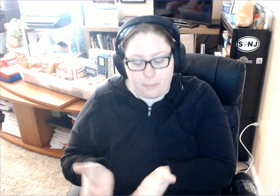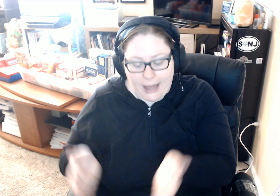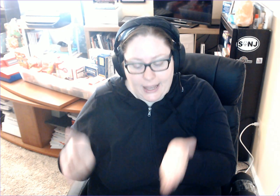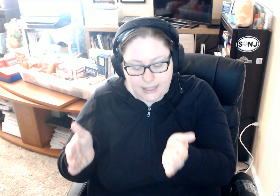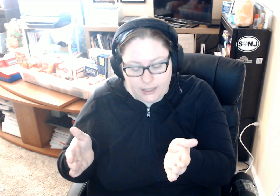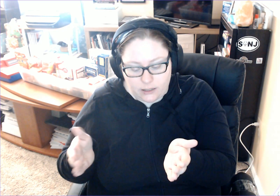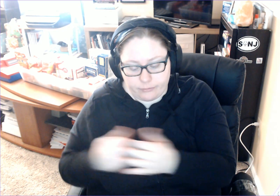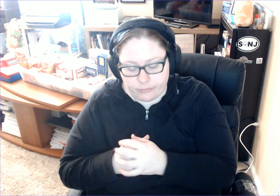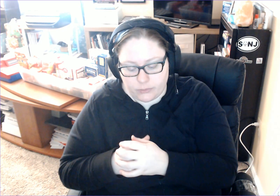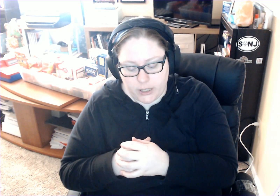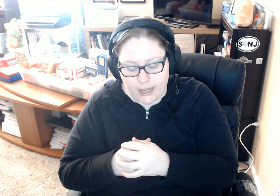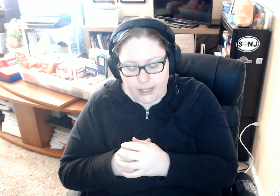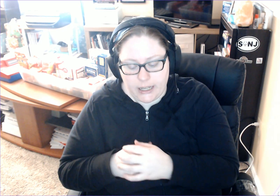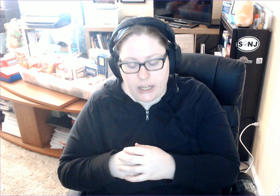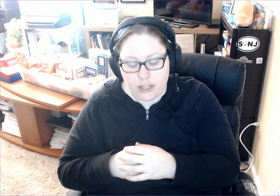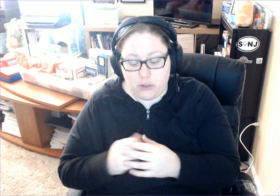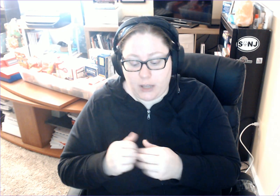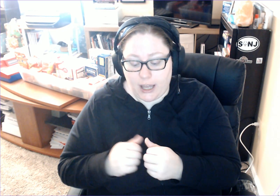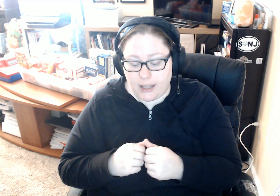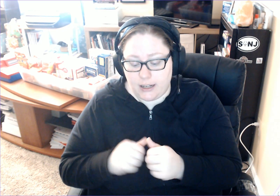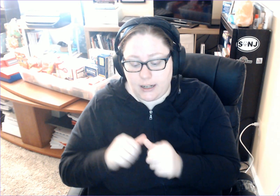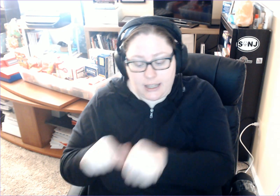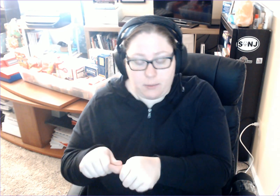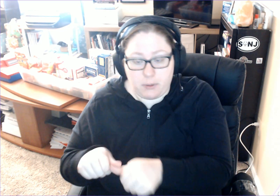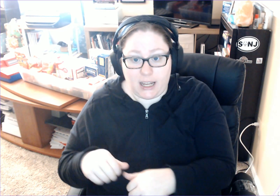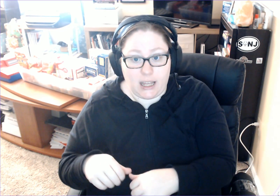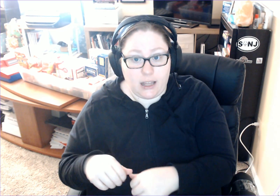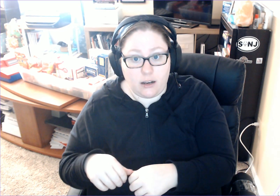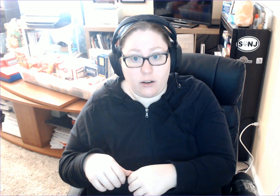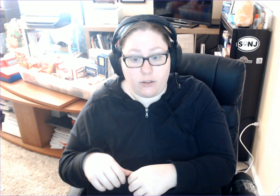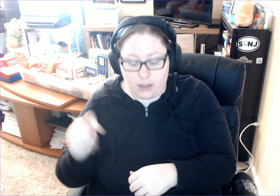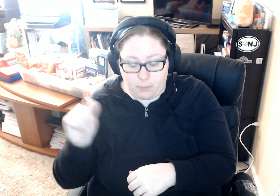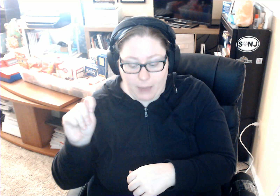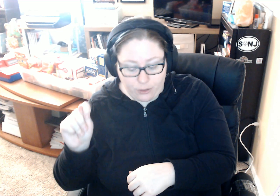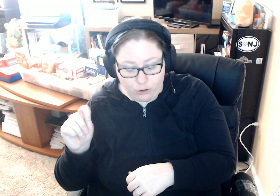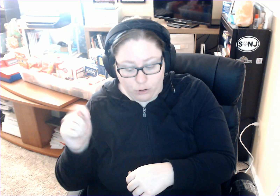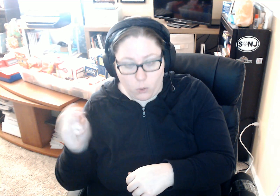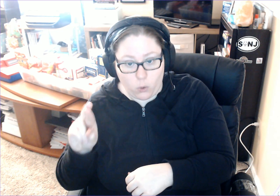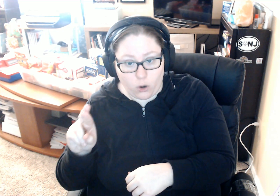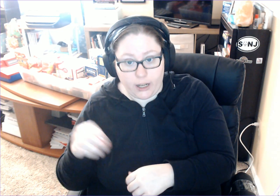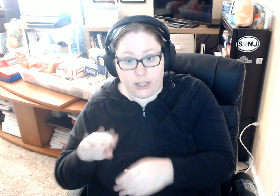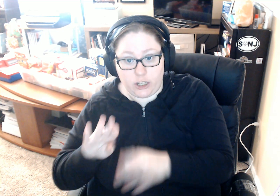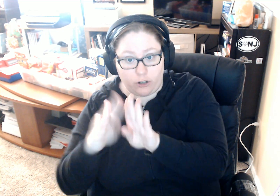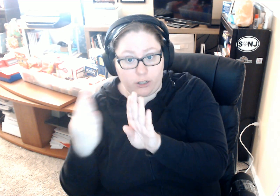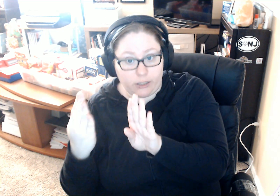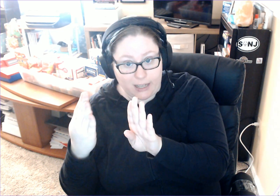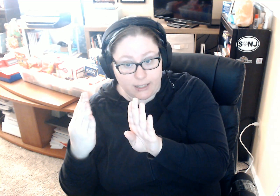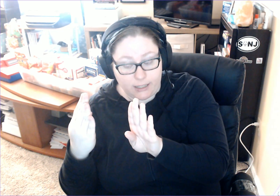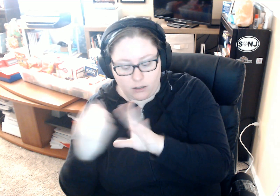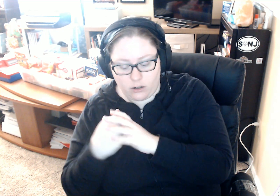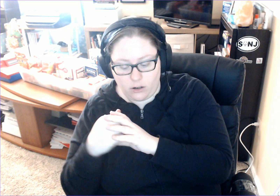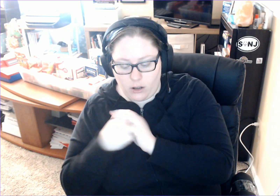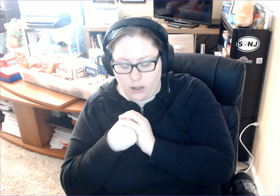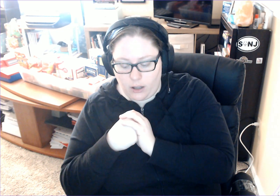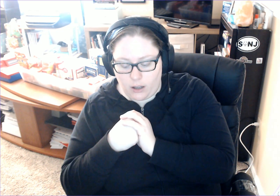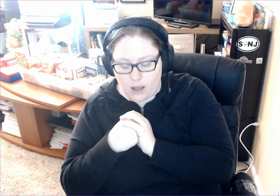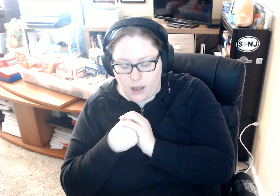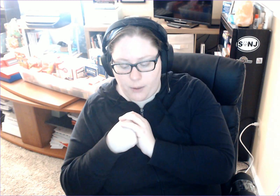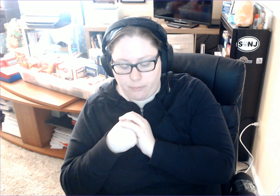basket. Okay? You can keep it in the bathroom or in your closet. And